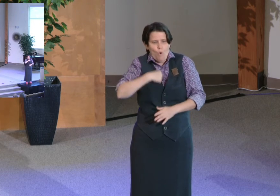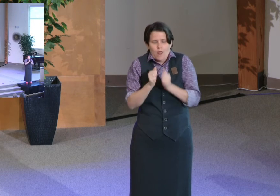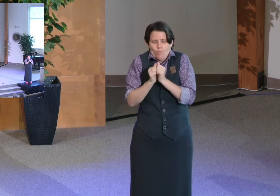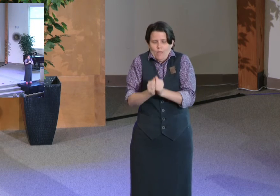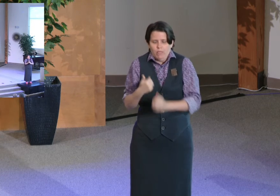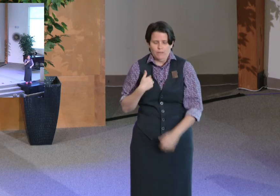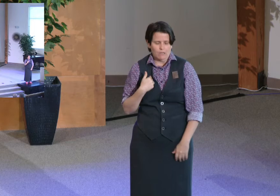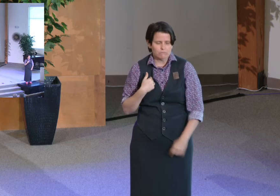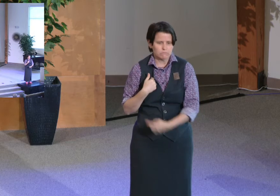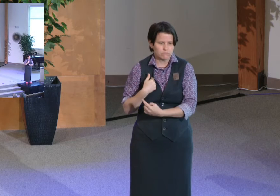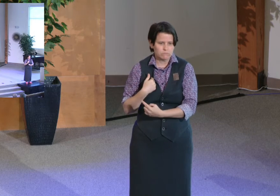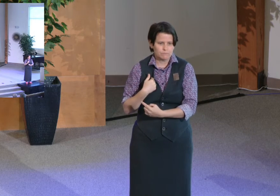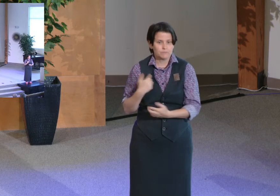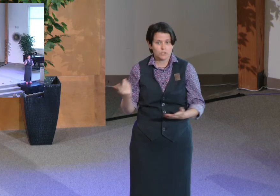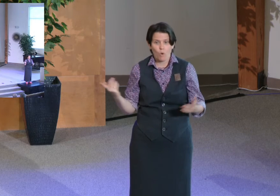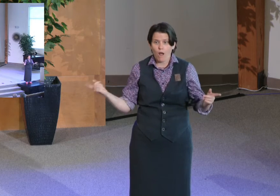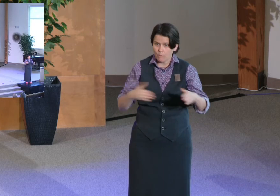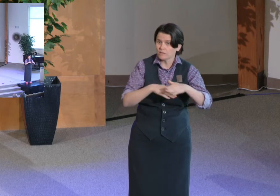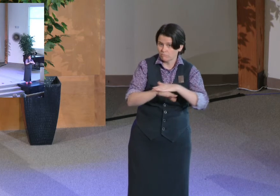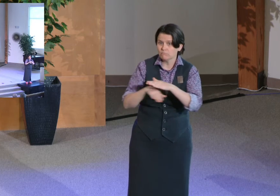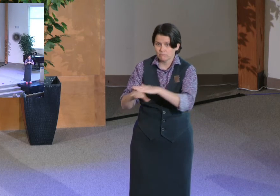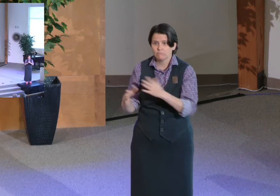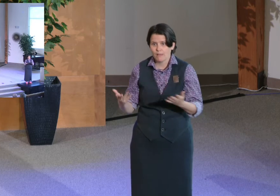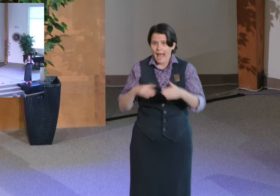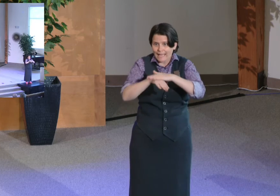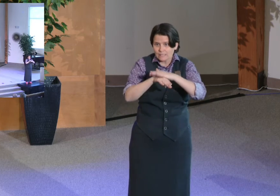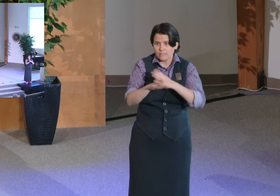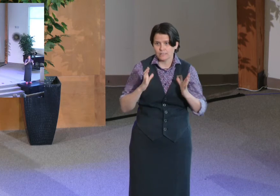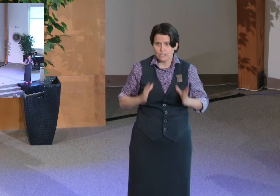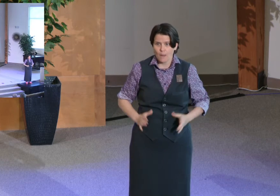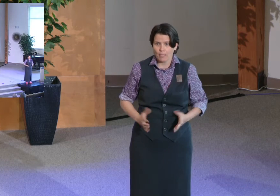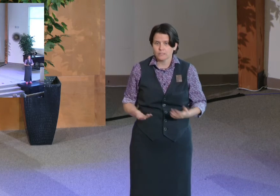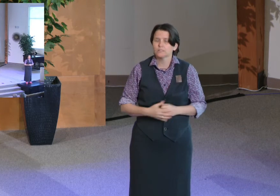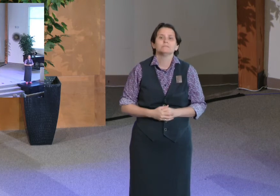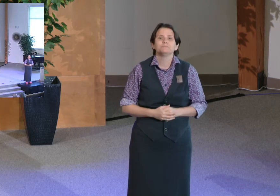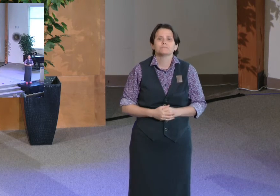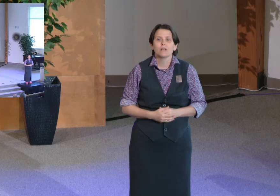chaplains. Hospitality is back. I heard it was a major success last week. Woohoo!